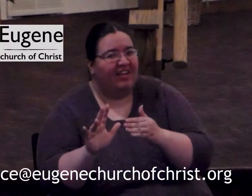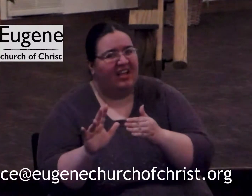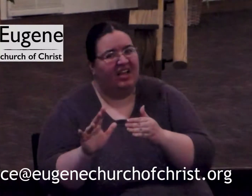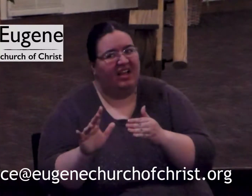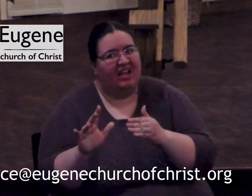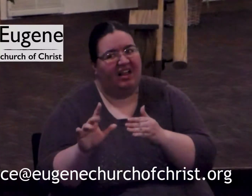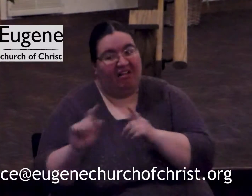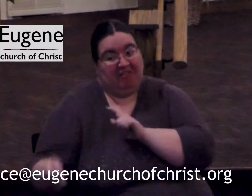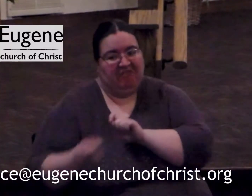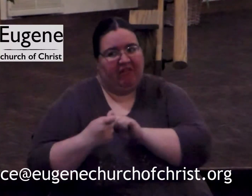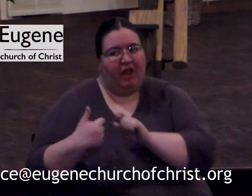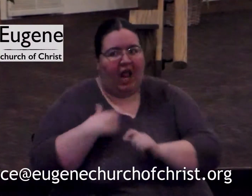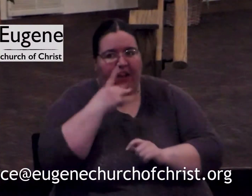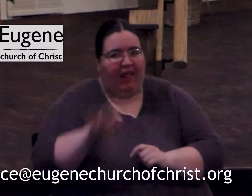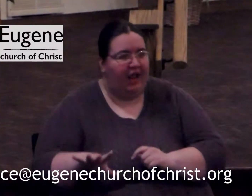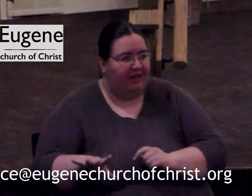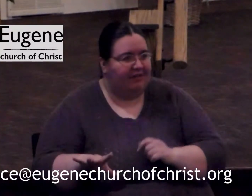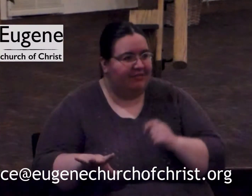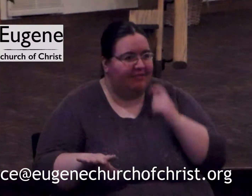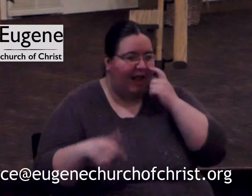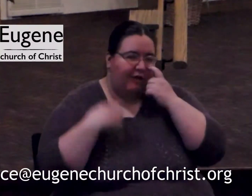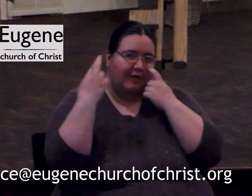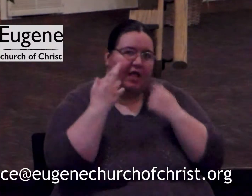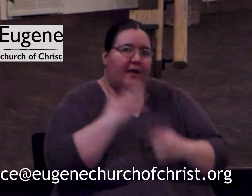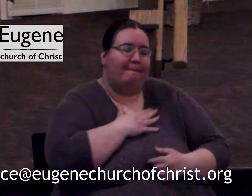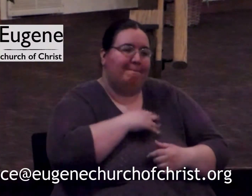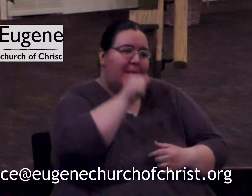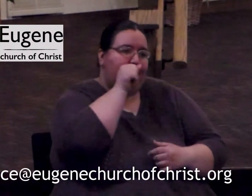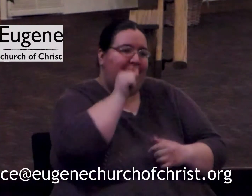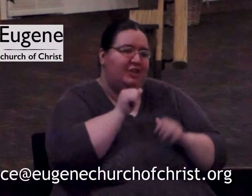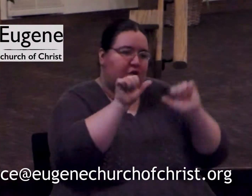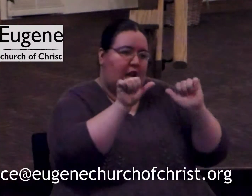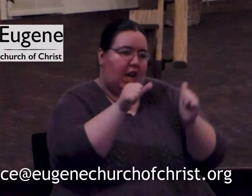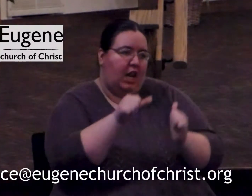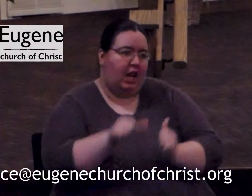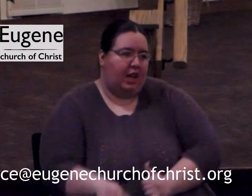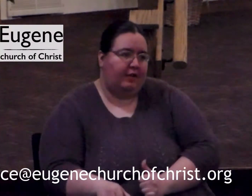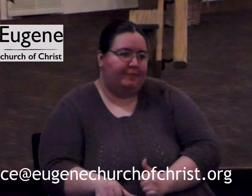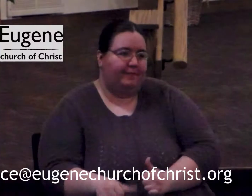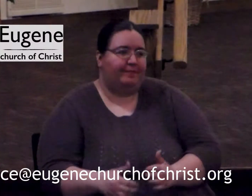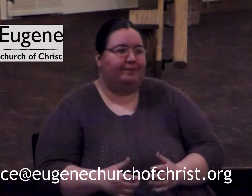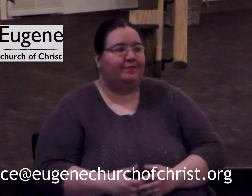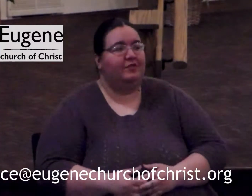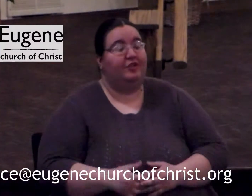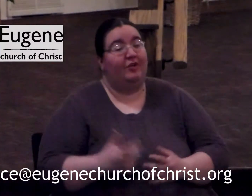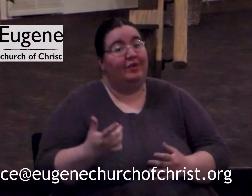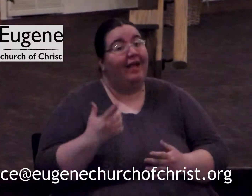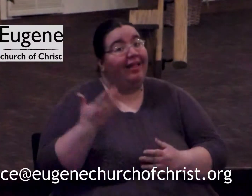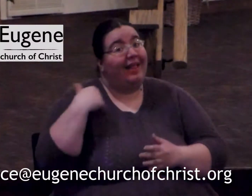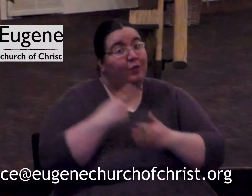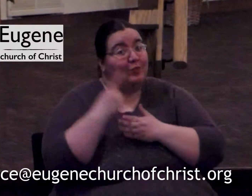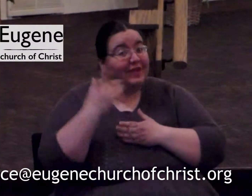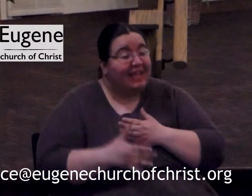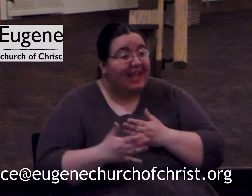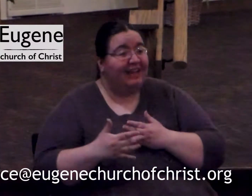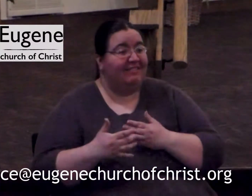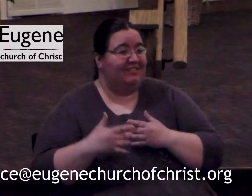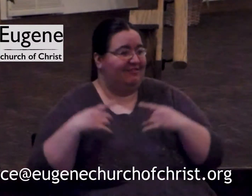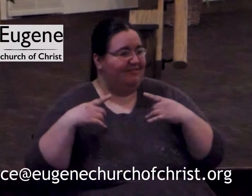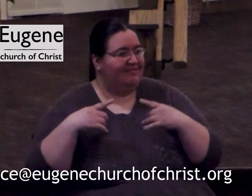to lose patience. And during the course of a youth rally weekend, as excited as I am about it, as much as I like seeing our building full, I will have during the course of that